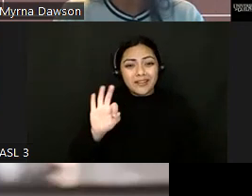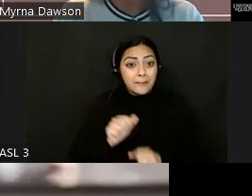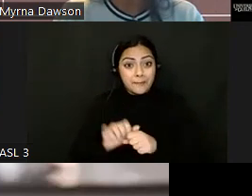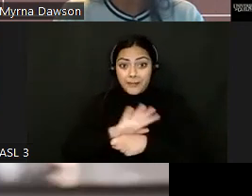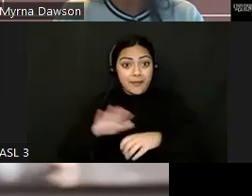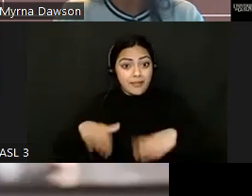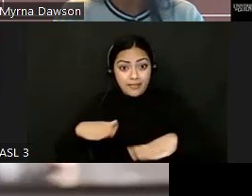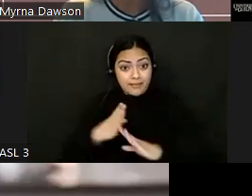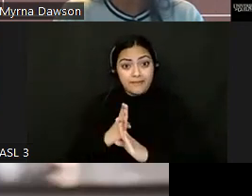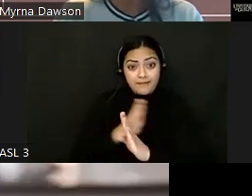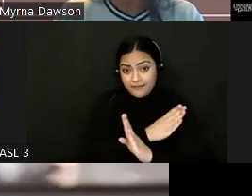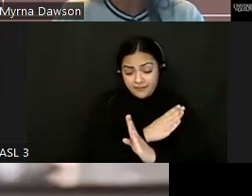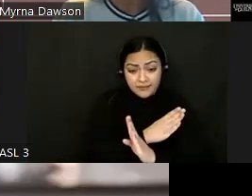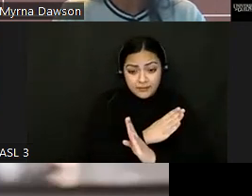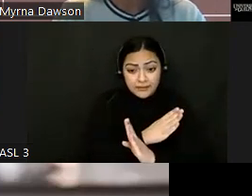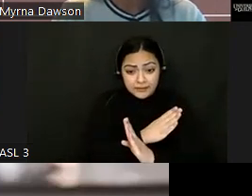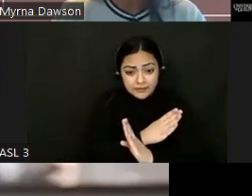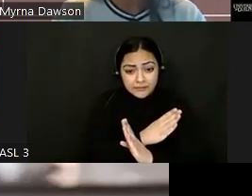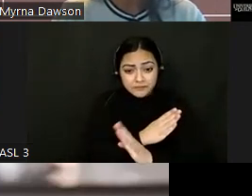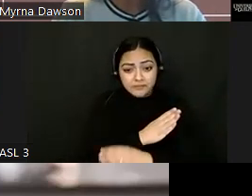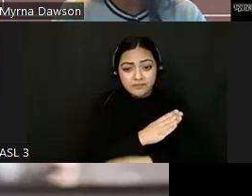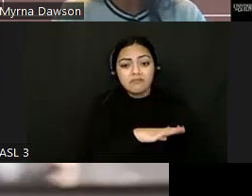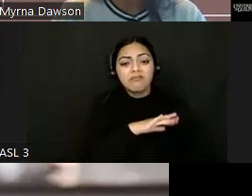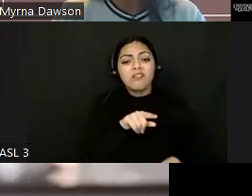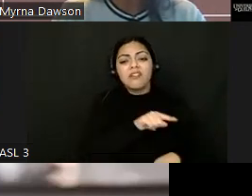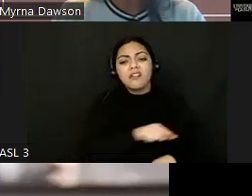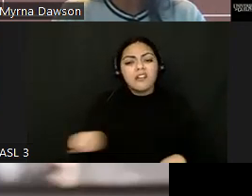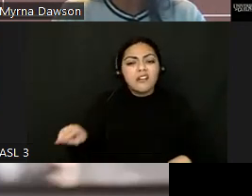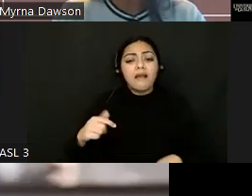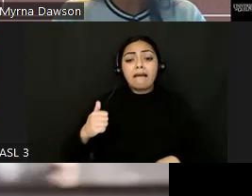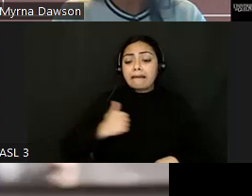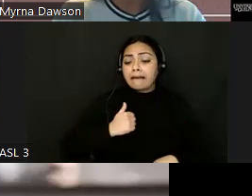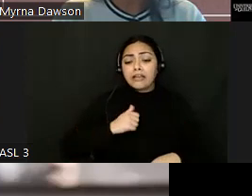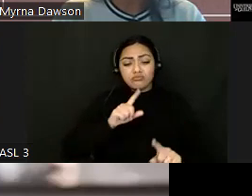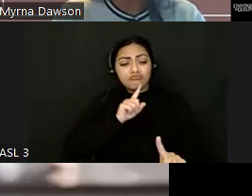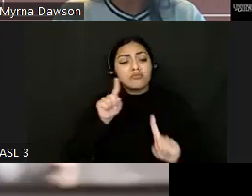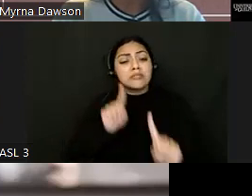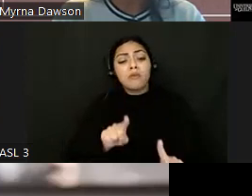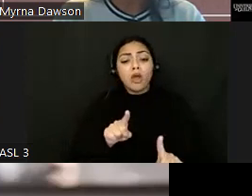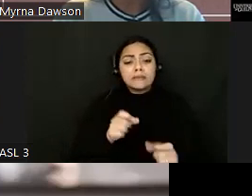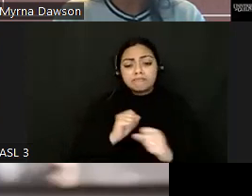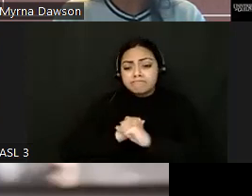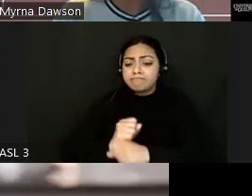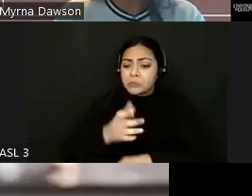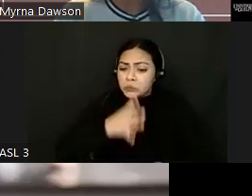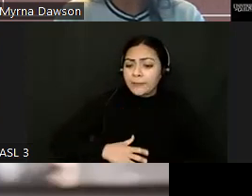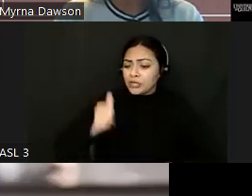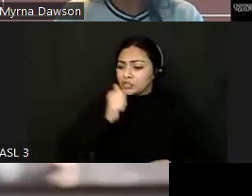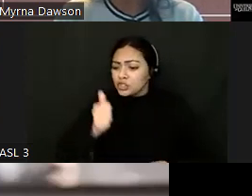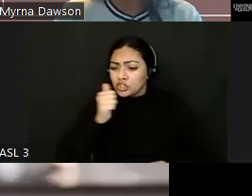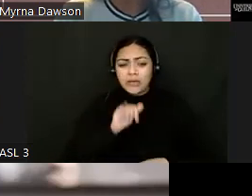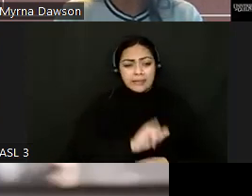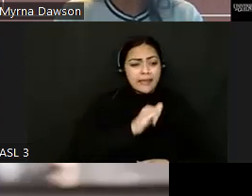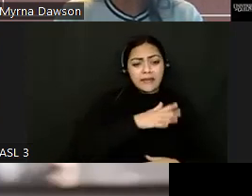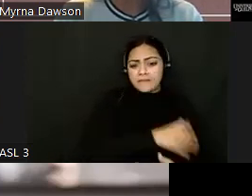male violence against women and girls were described by the United Nations Special Rapporteur as, and I quote,